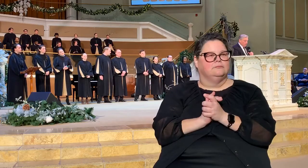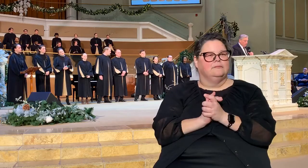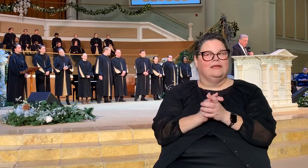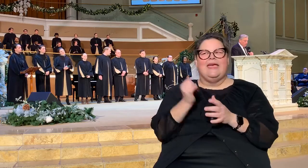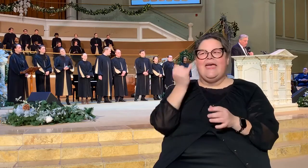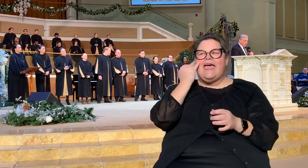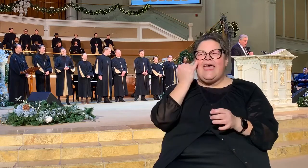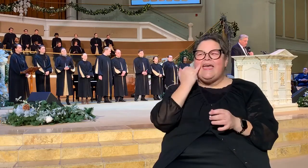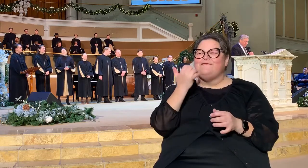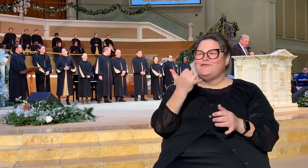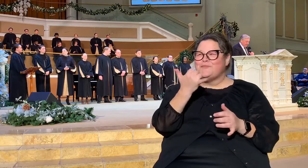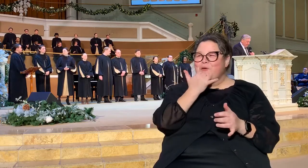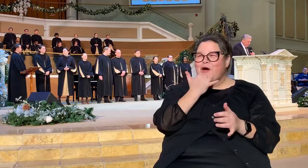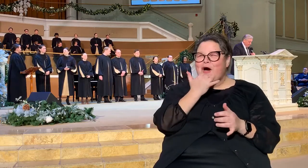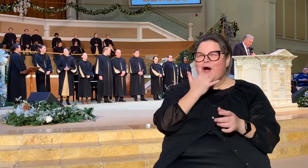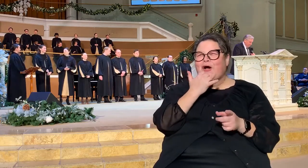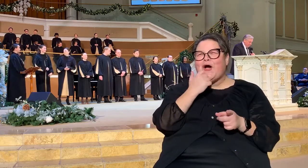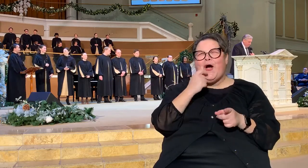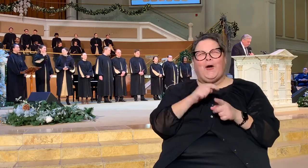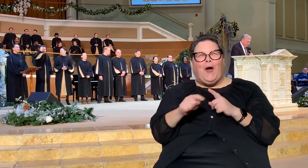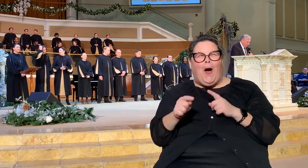call somebody.